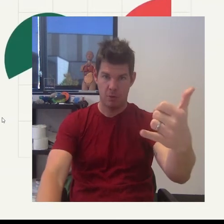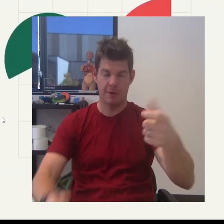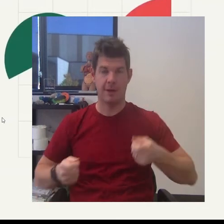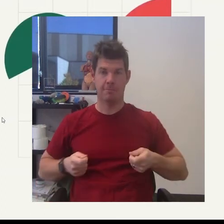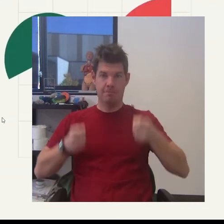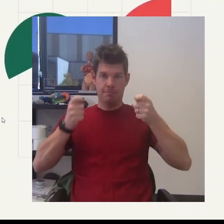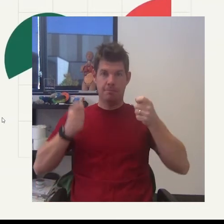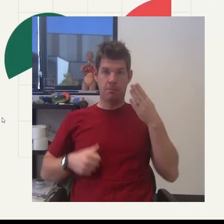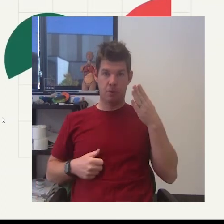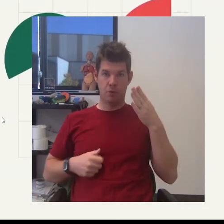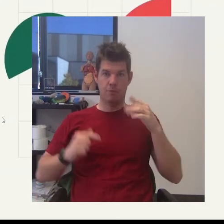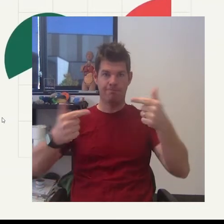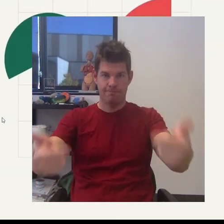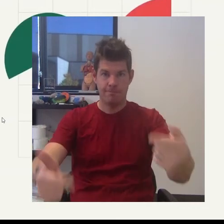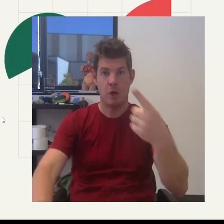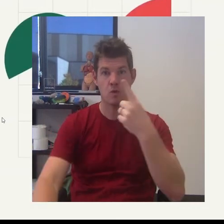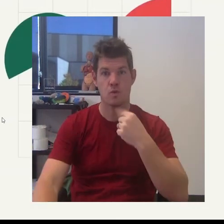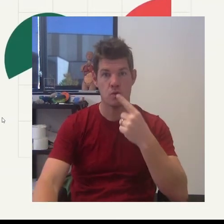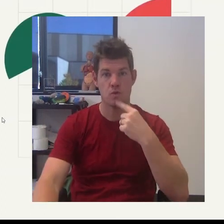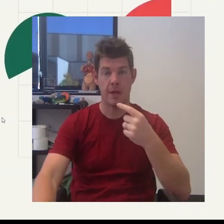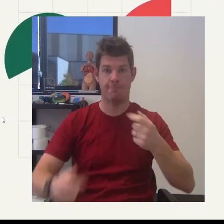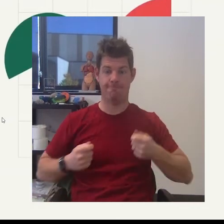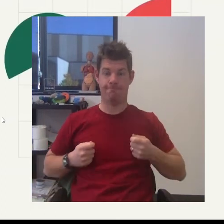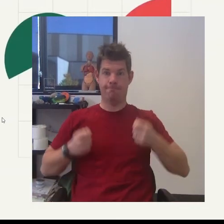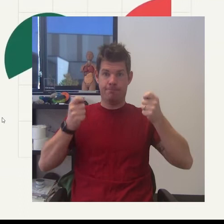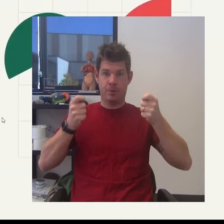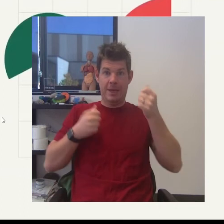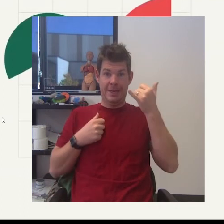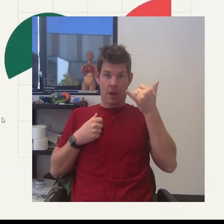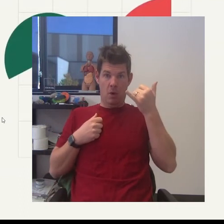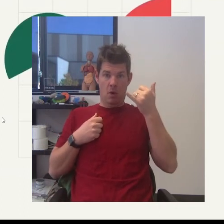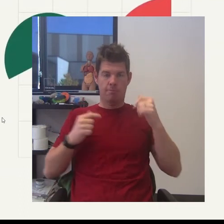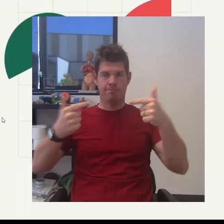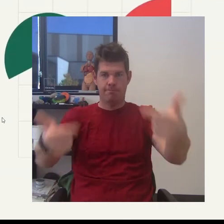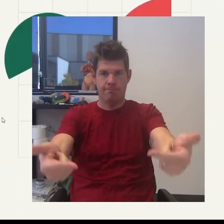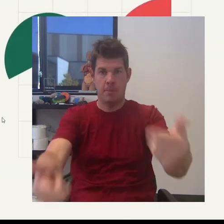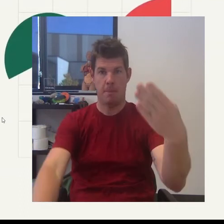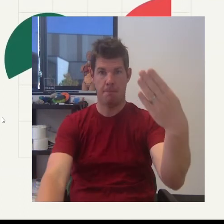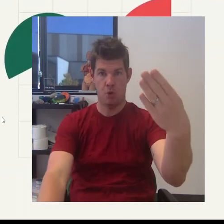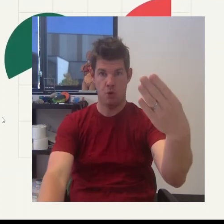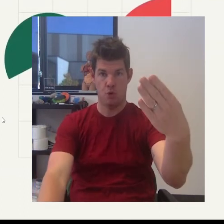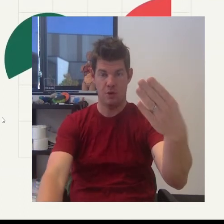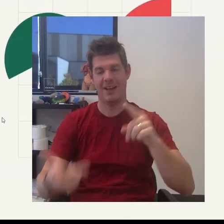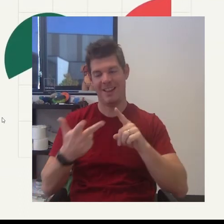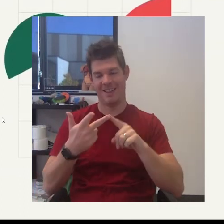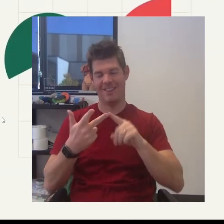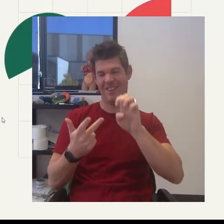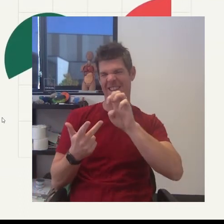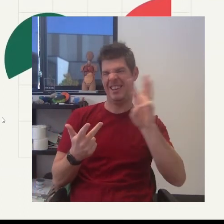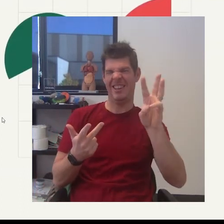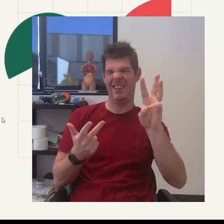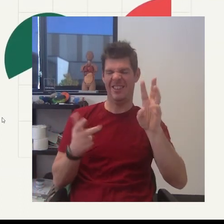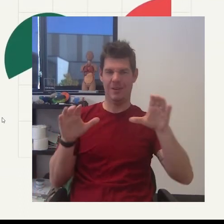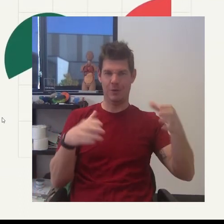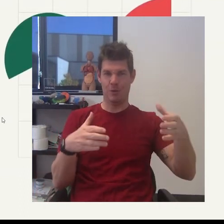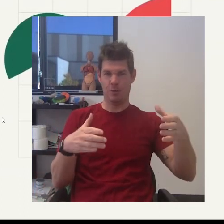gonna make your screen red. If my screen turns yellow, you're gonna make it blue. And in the ooh